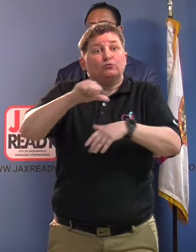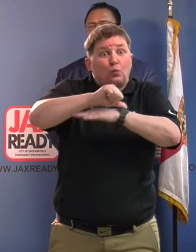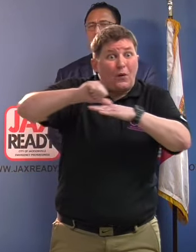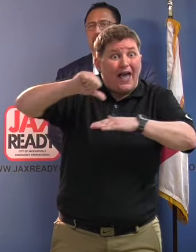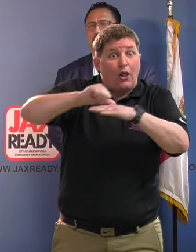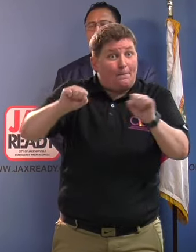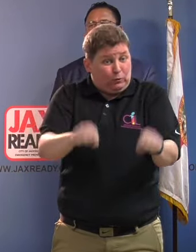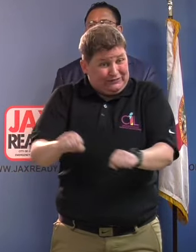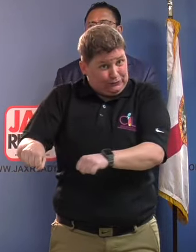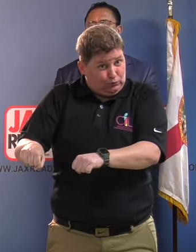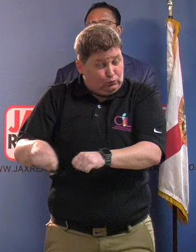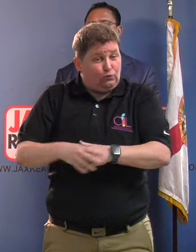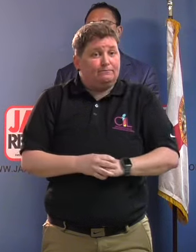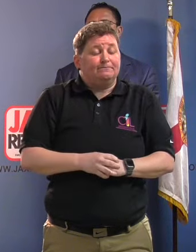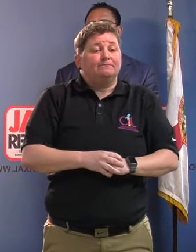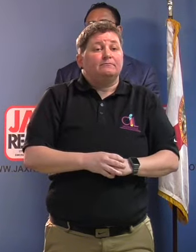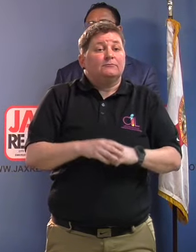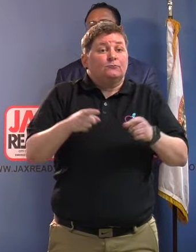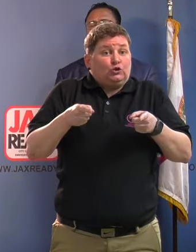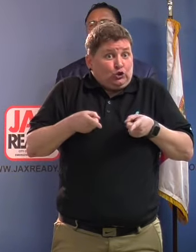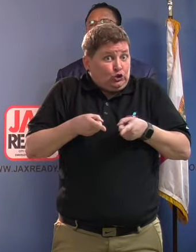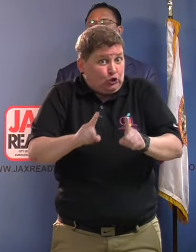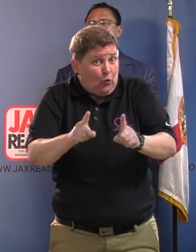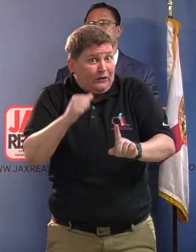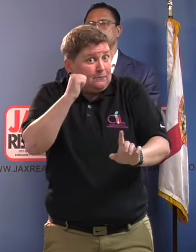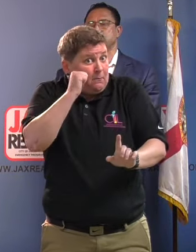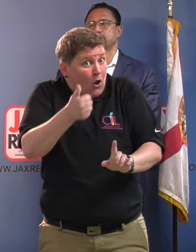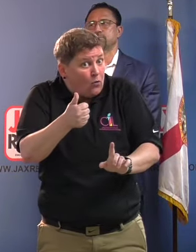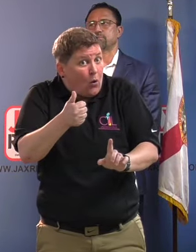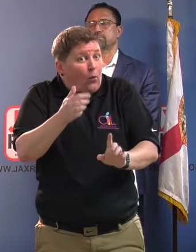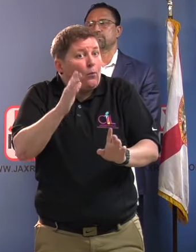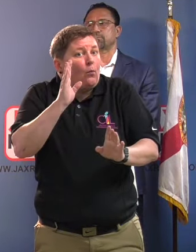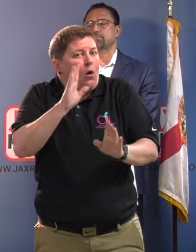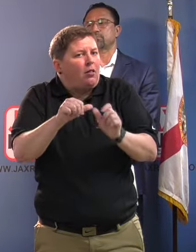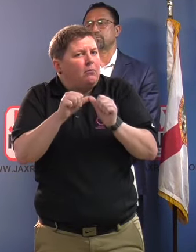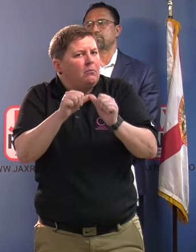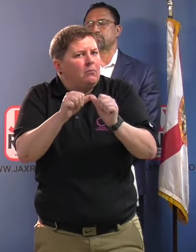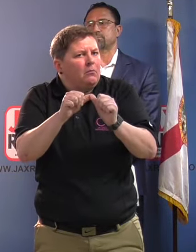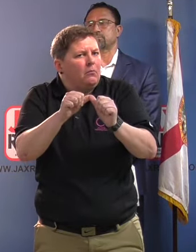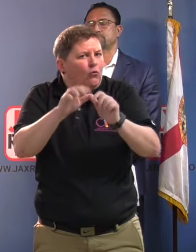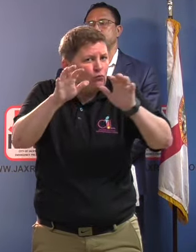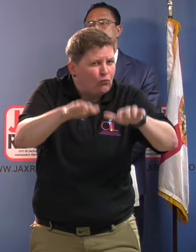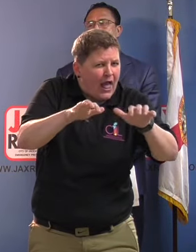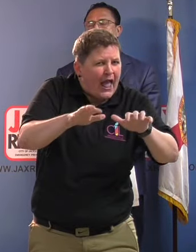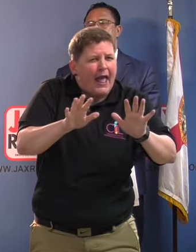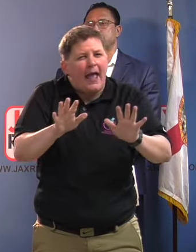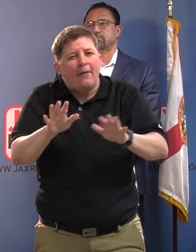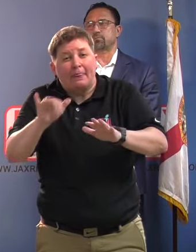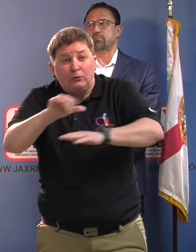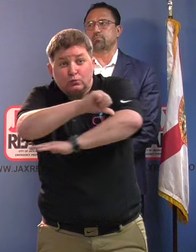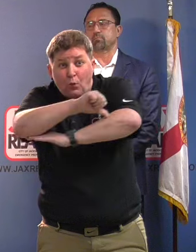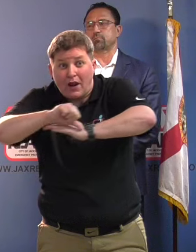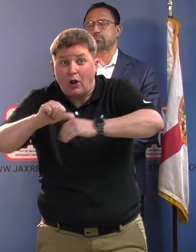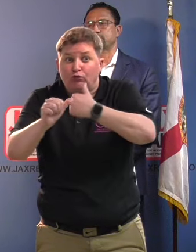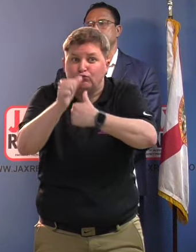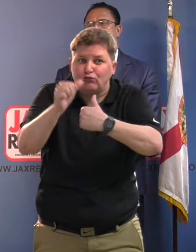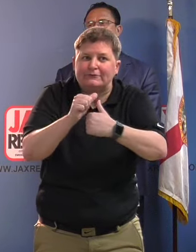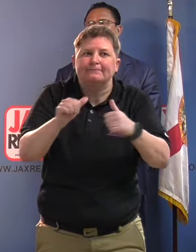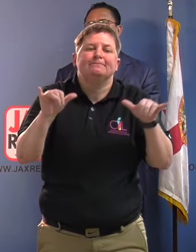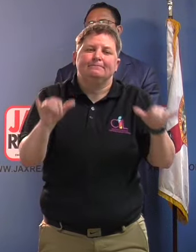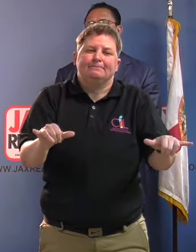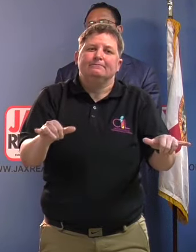day tomorrow, we'll continue to see some bands of rainfall. That tornado threat will continue with that increase in the